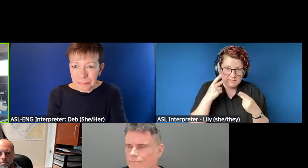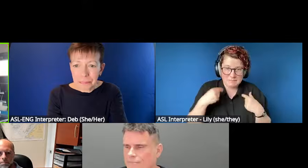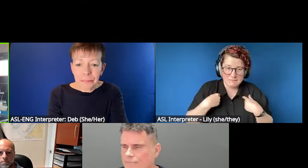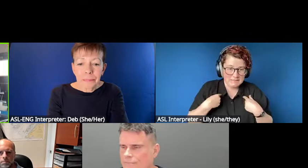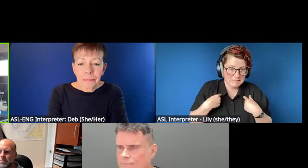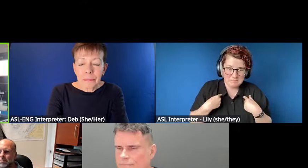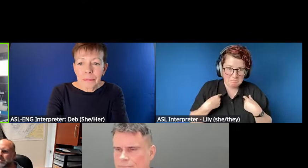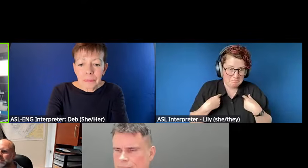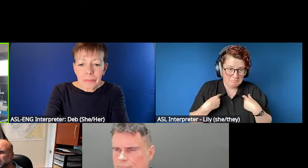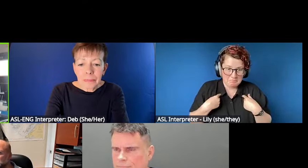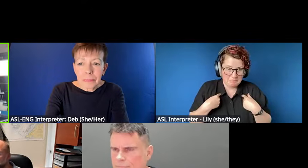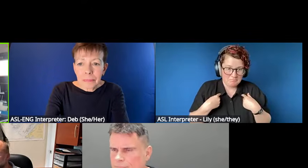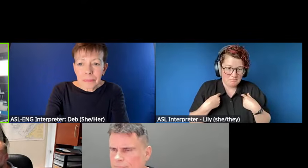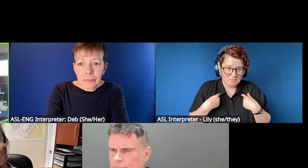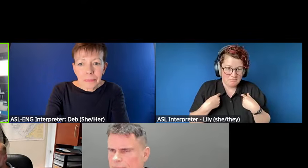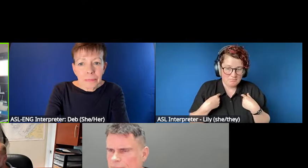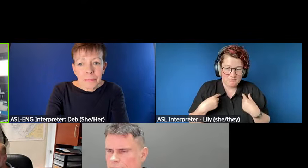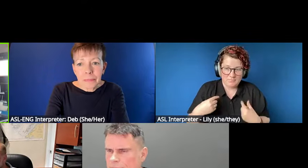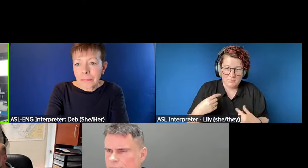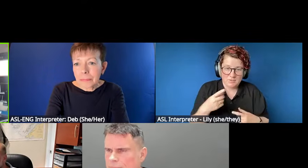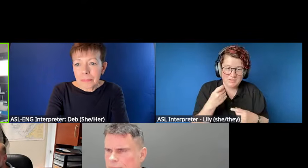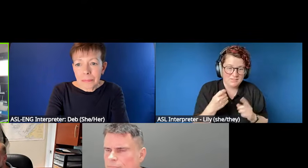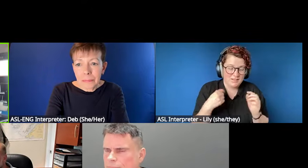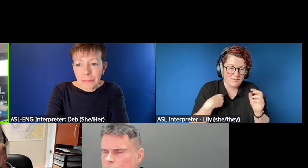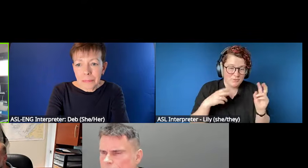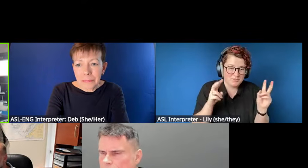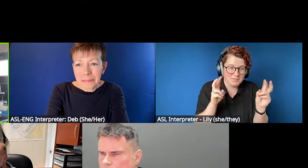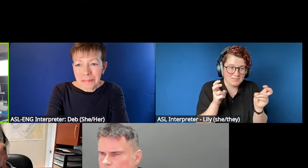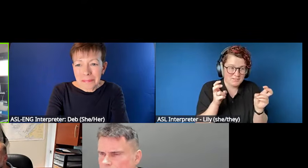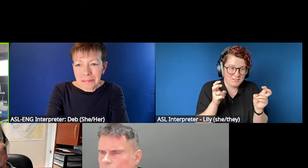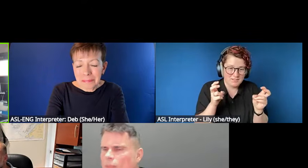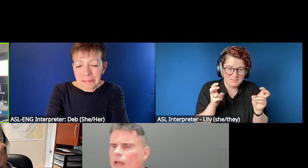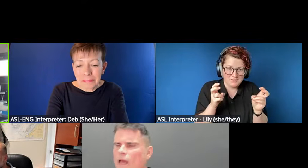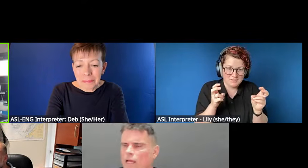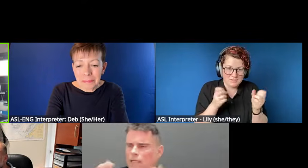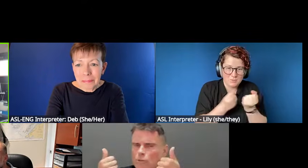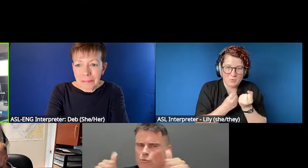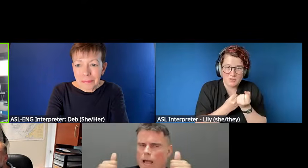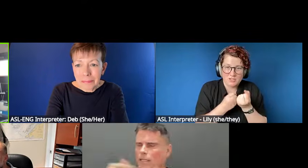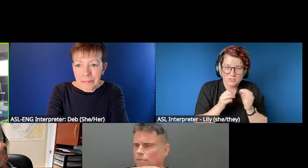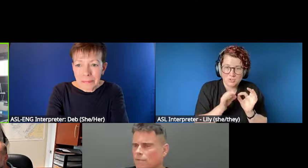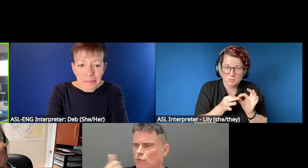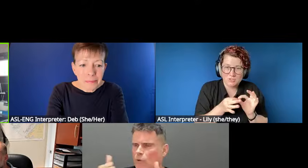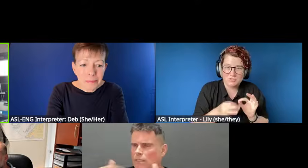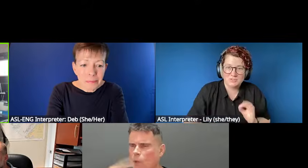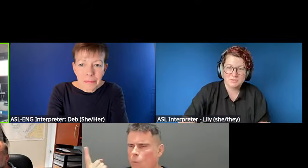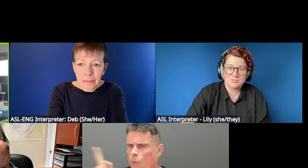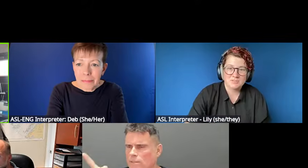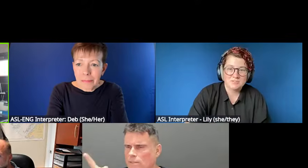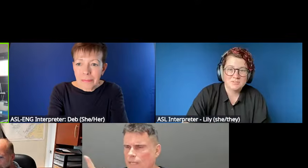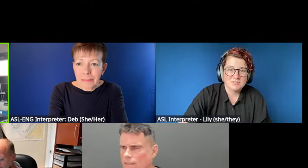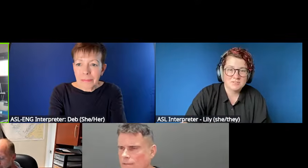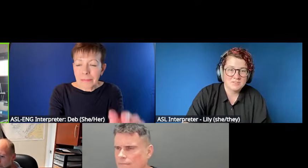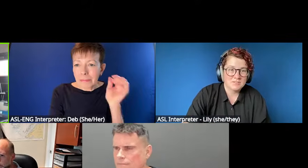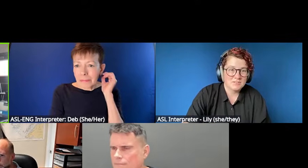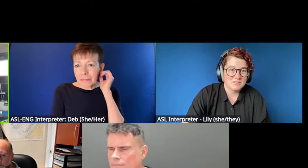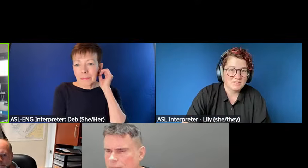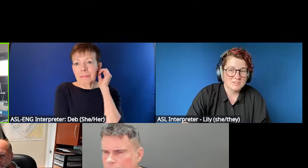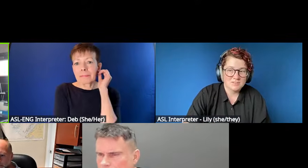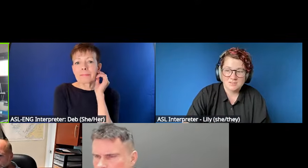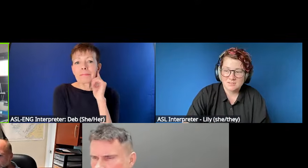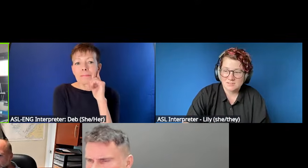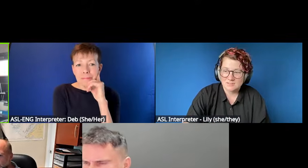presentations. So that's moving E1E up the agenda to follow A5, community presentations.